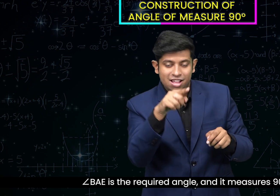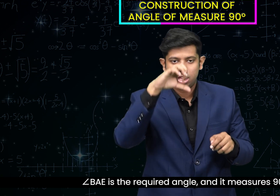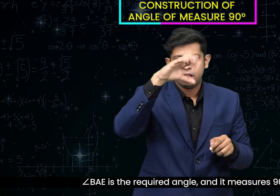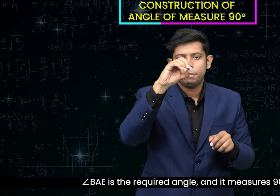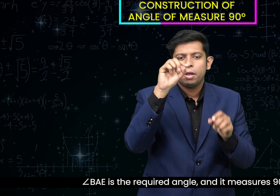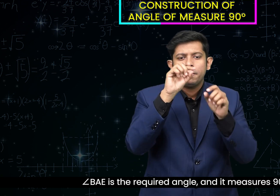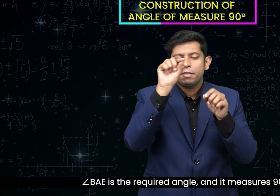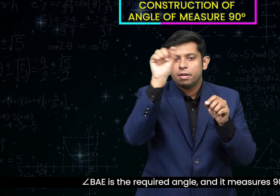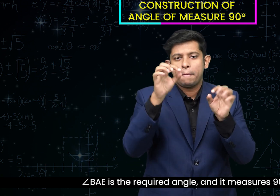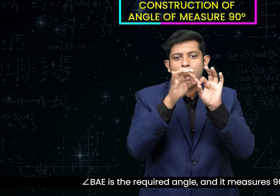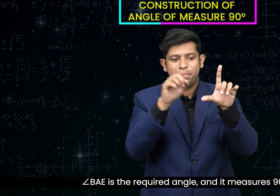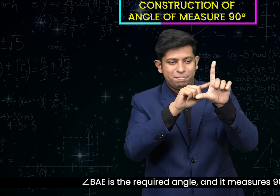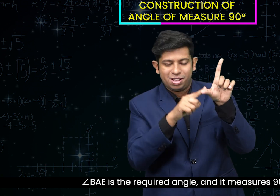angle and it measures 90 degrees.